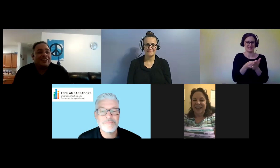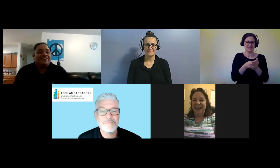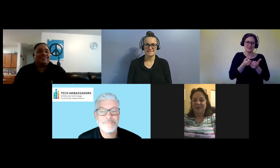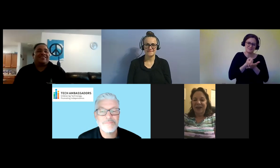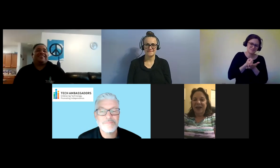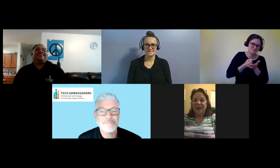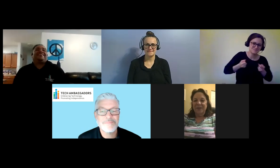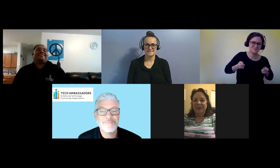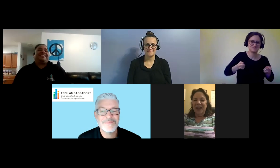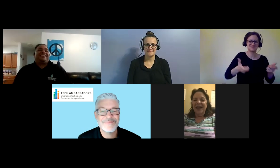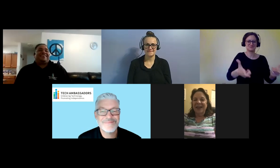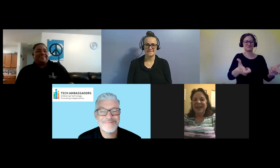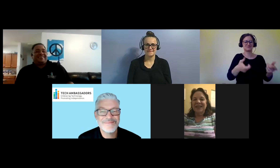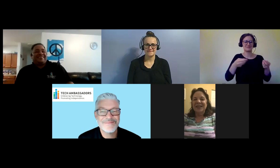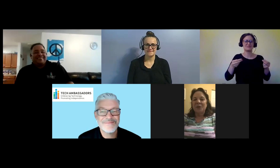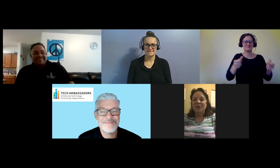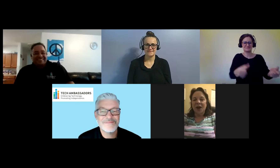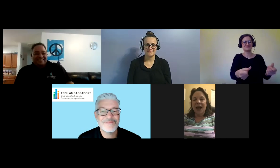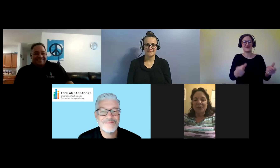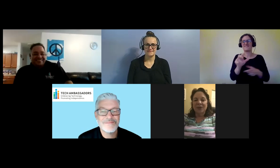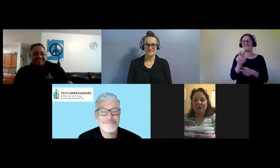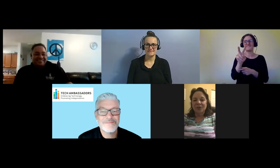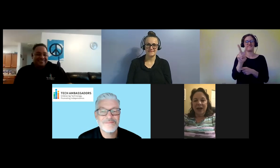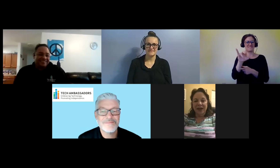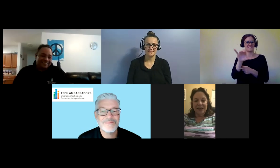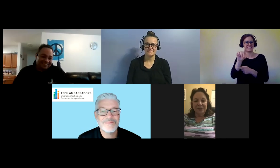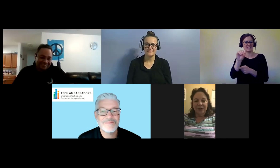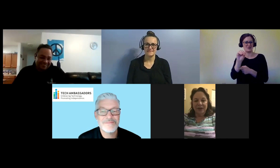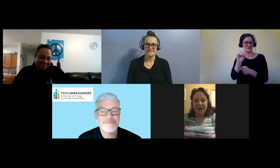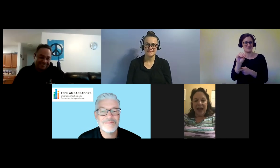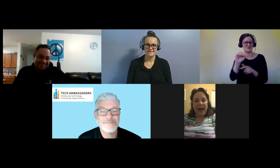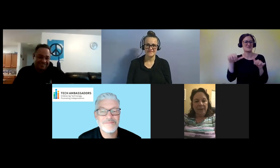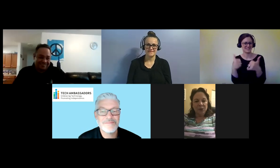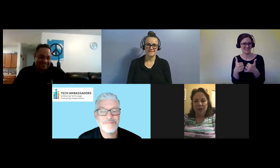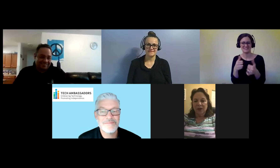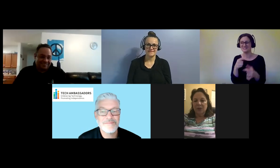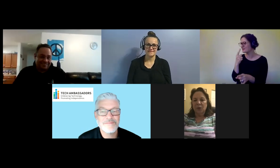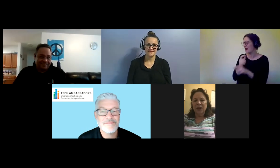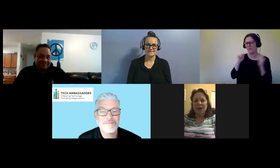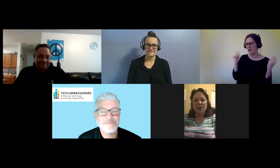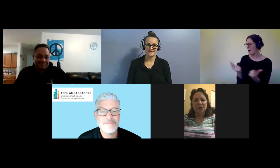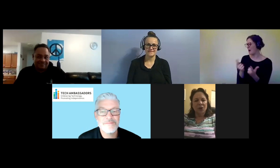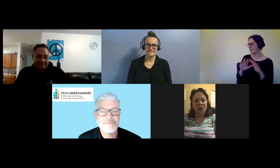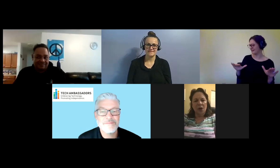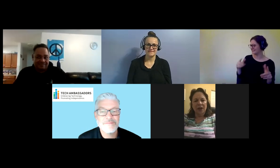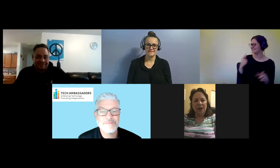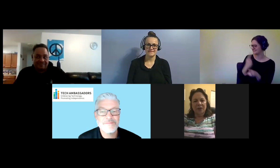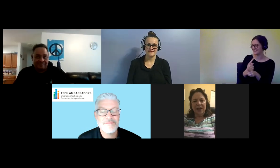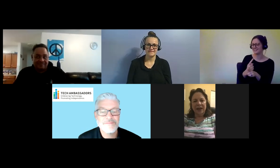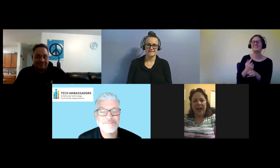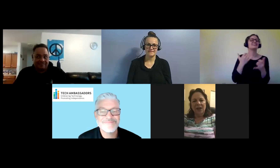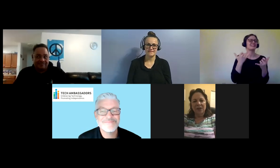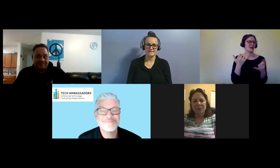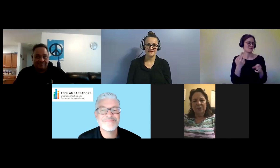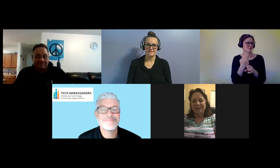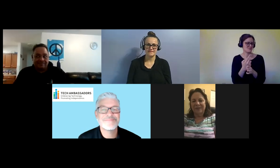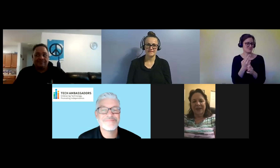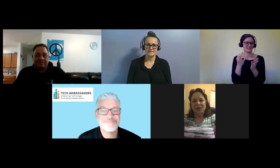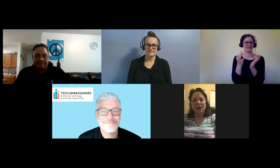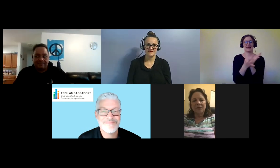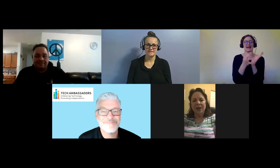has left. Yes. So we've tried different apps. We're working with NerdWallet right now,